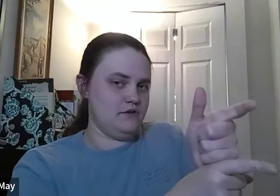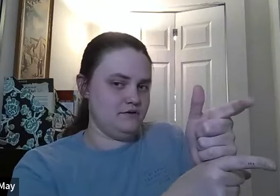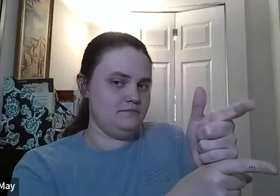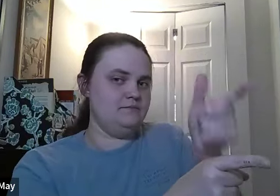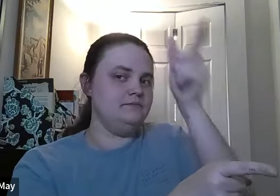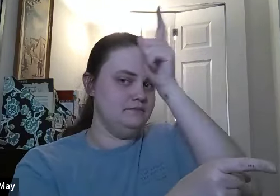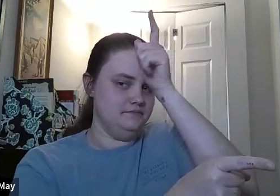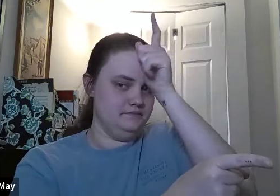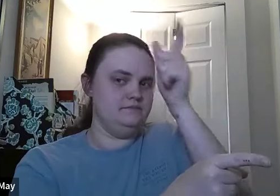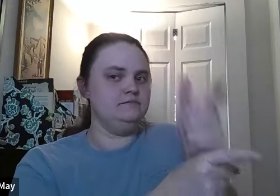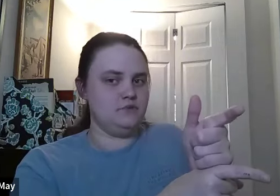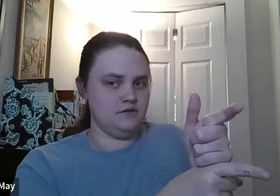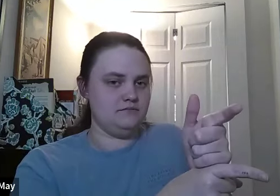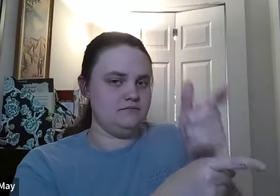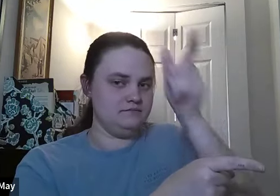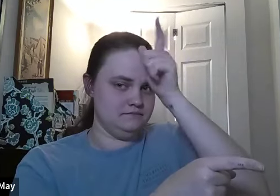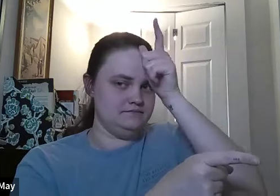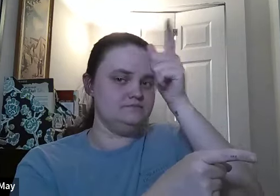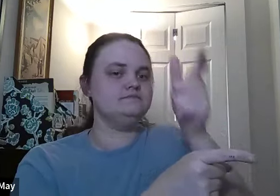Brother. Brother.